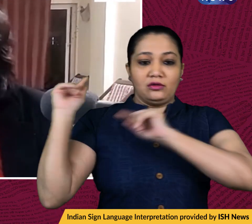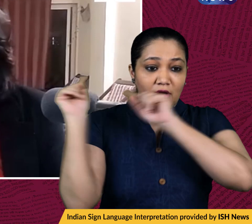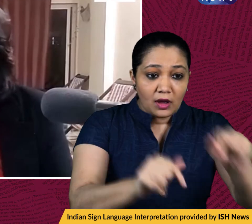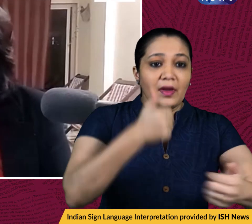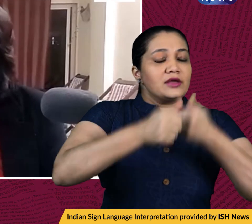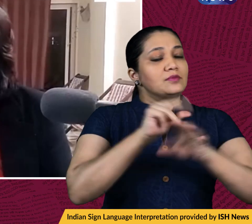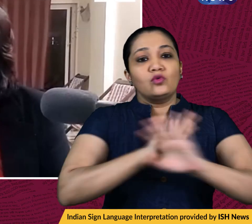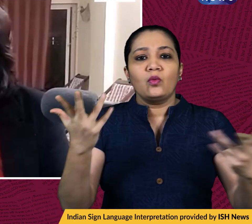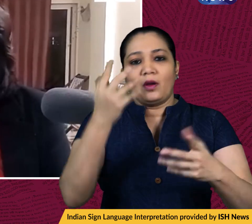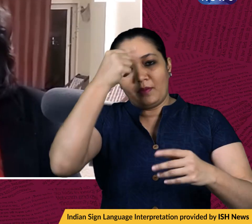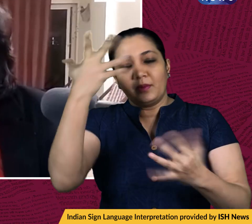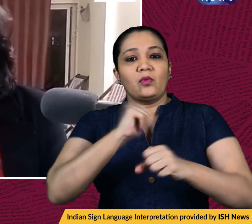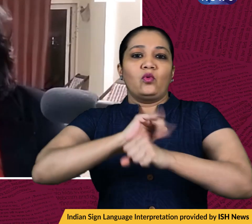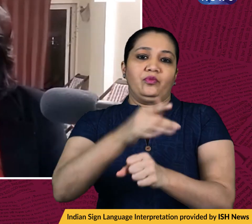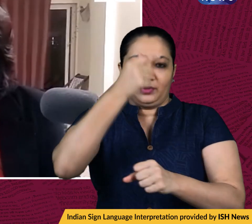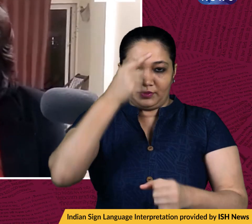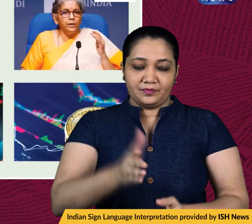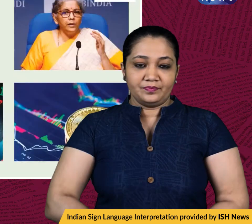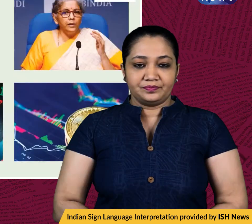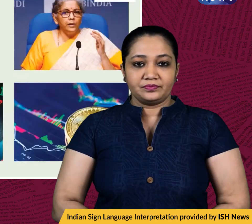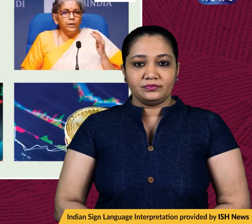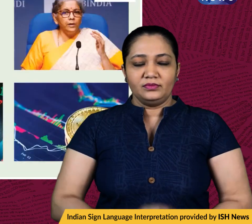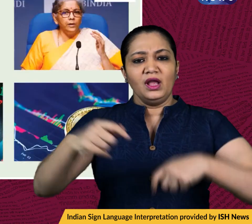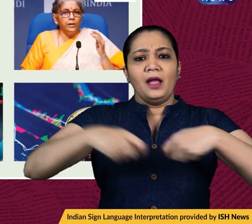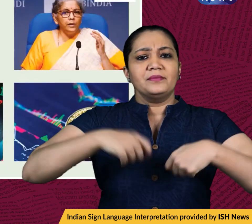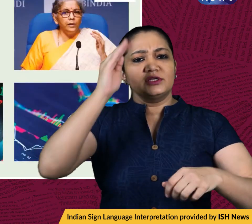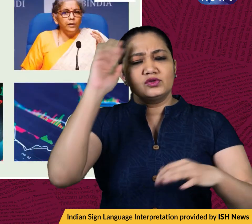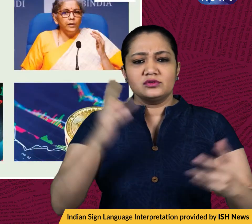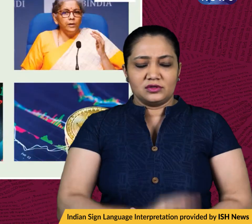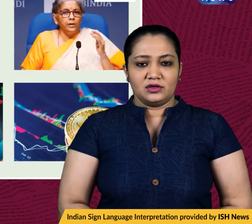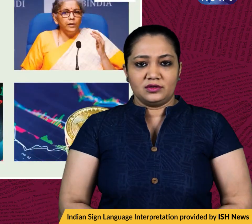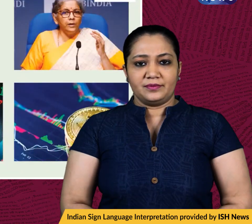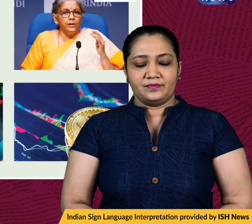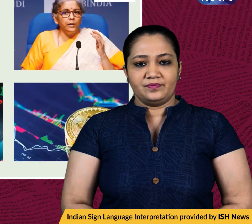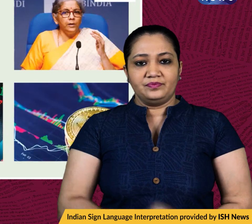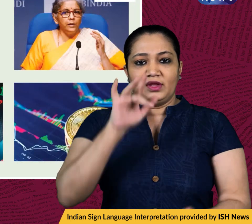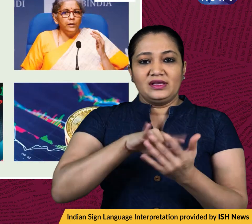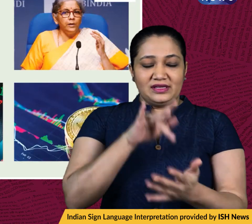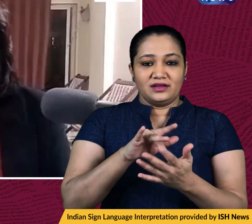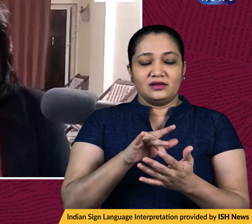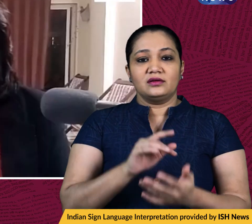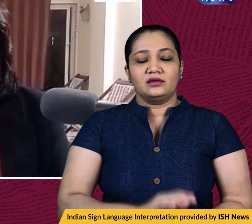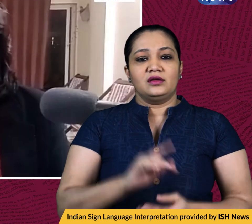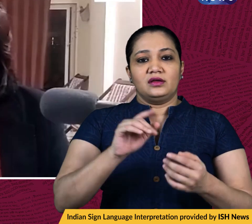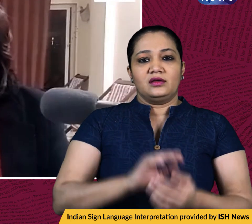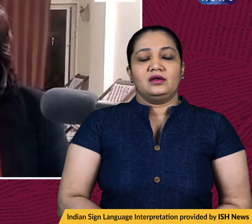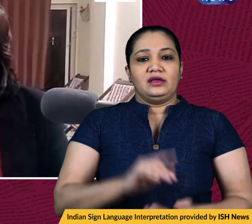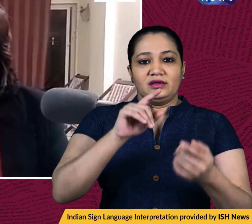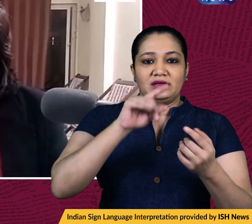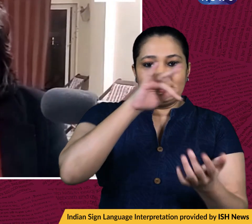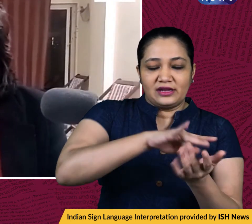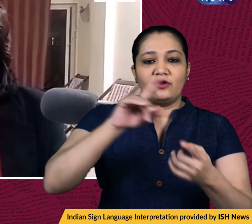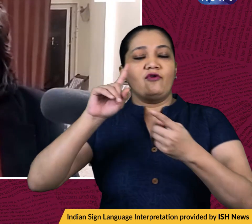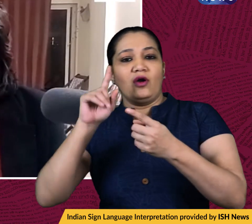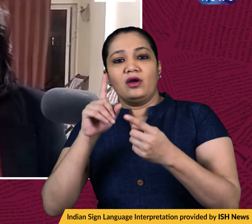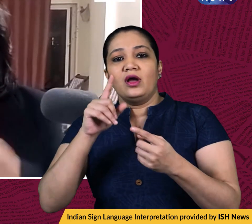and not offline because of COVID. Moving on to business news right now, according to the Center for Monitoring